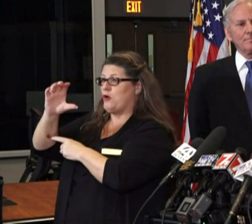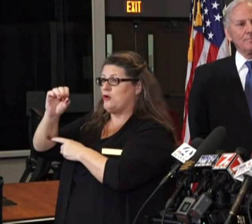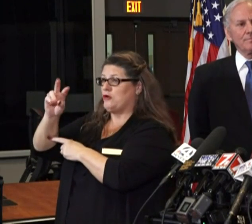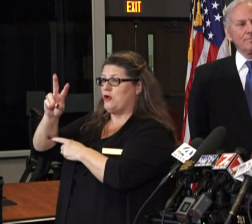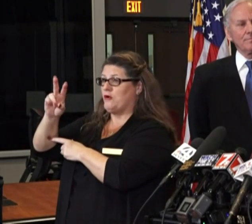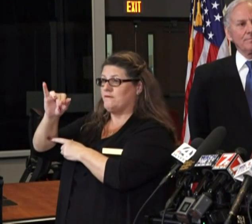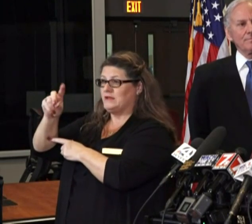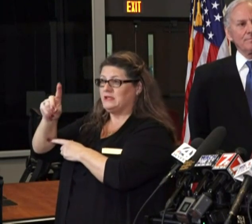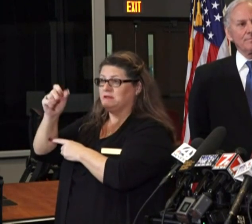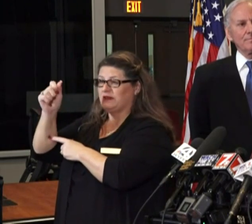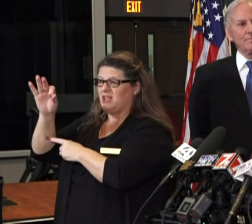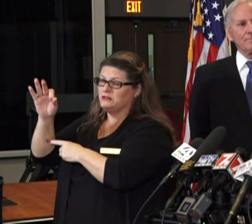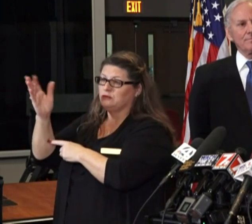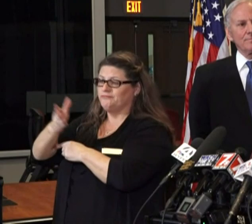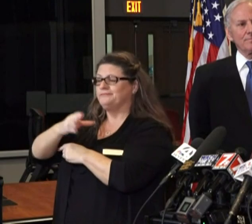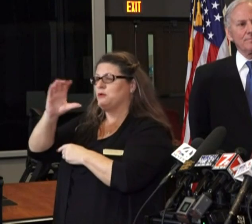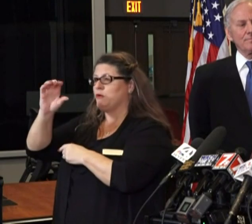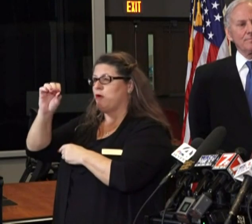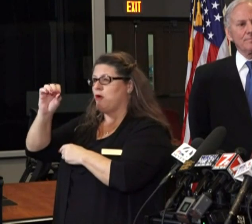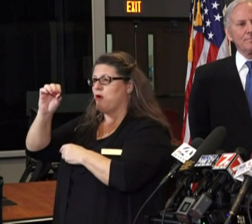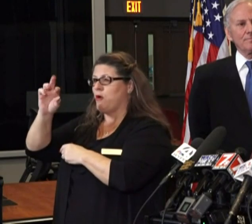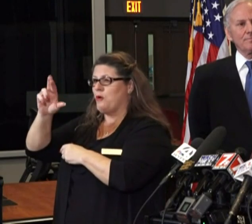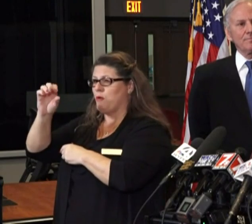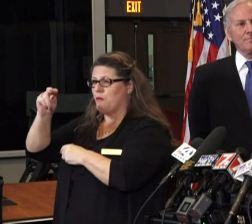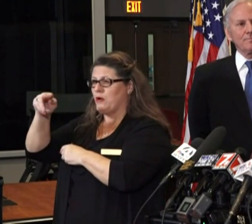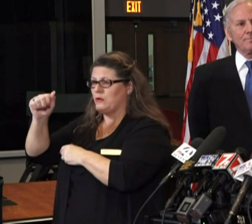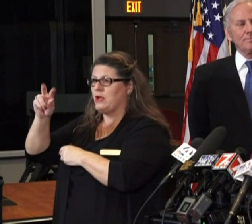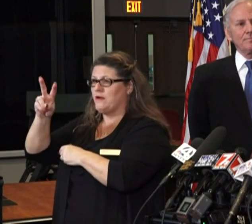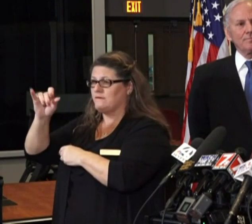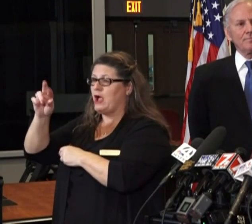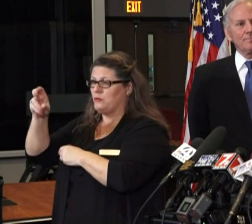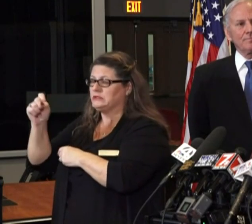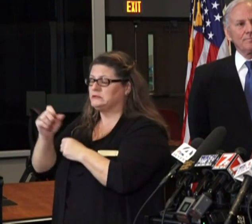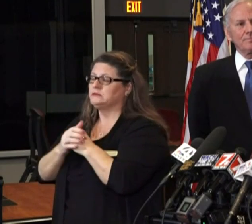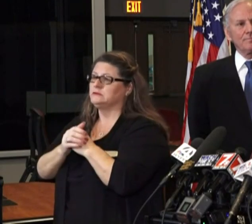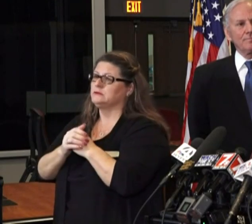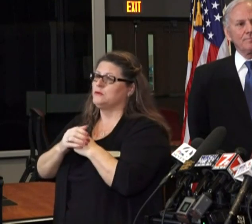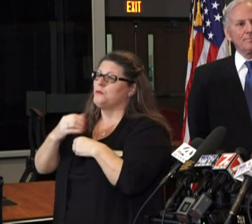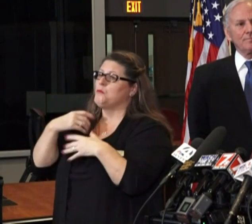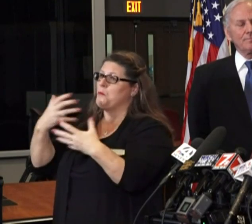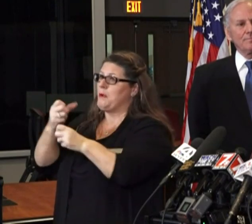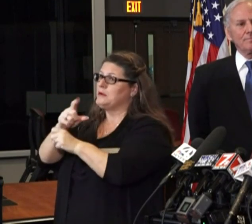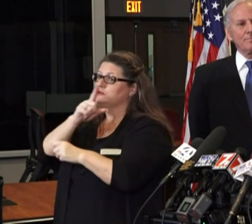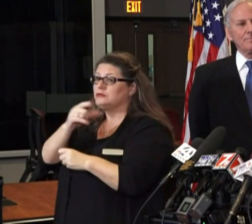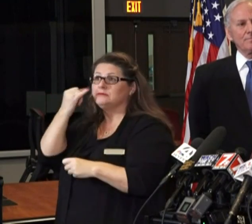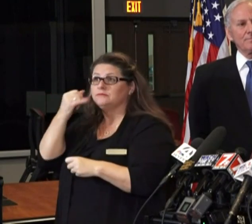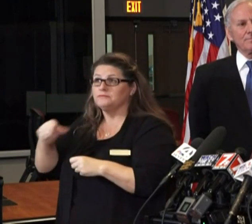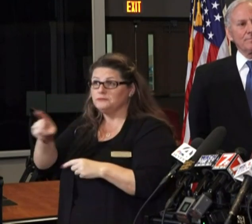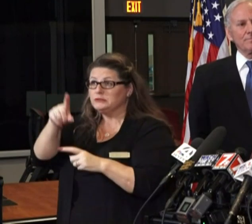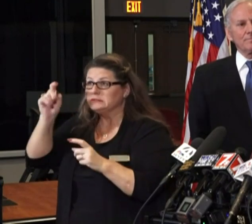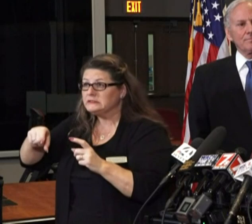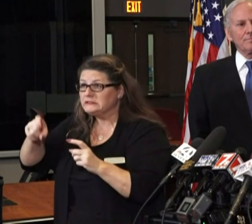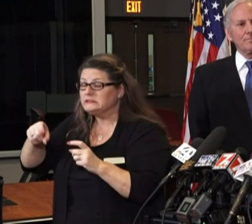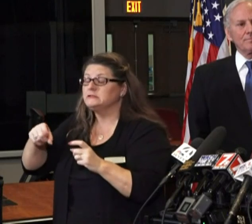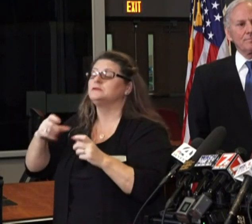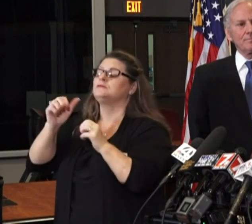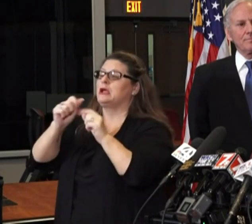The idea is to be able to deliver local testing with rapid turnaround time.